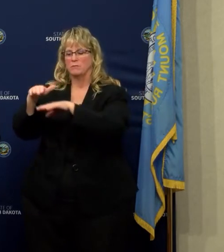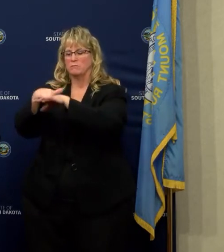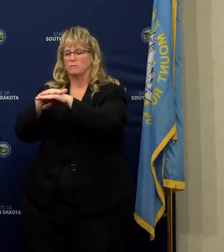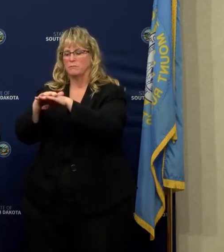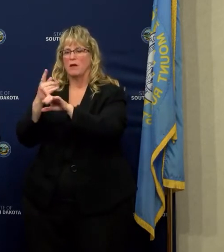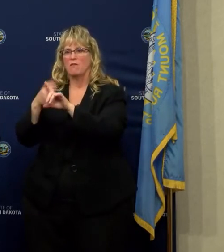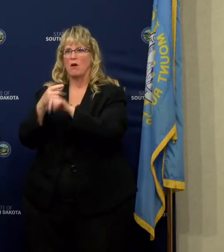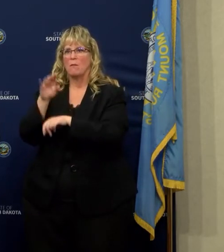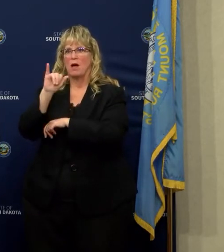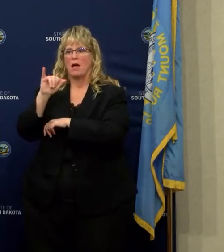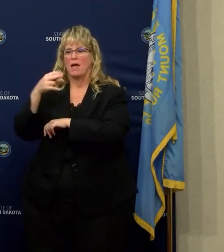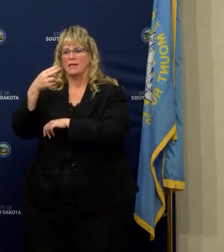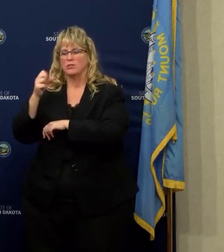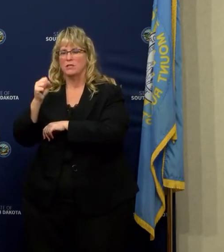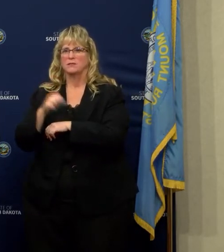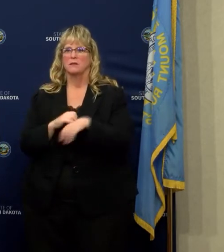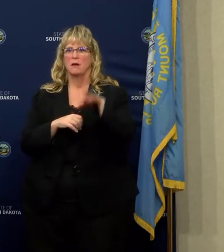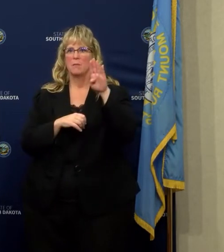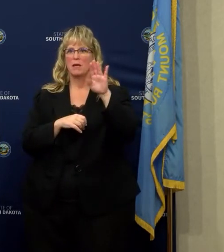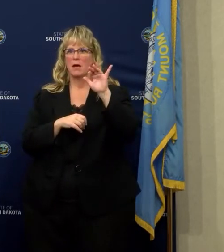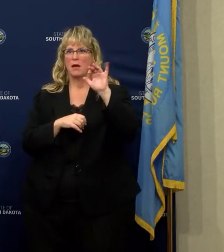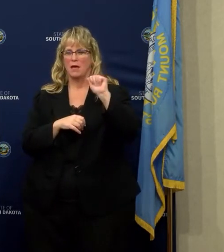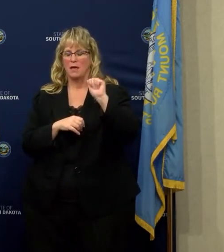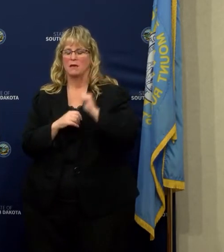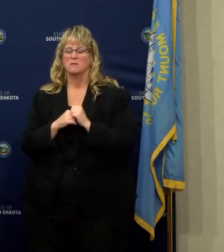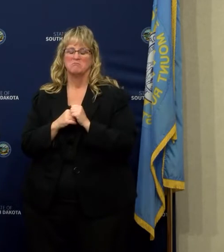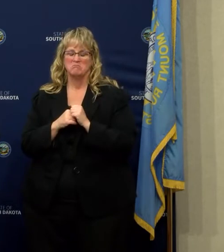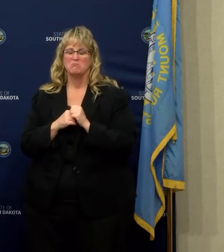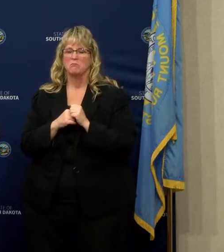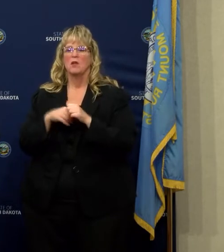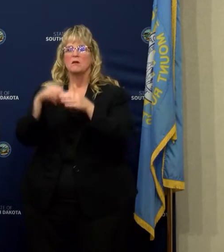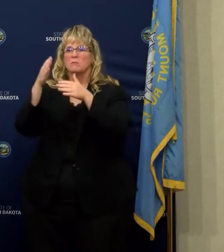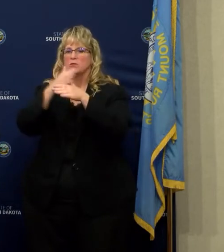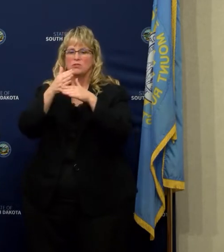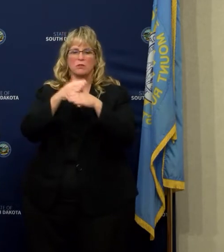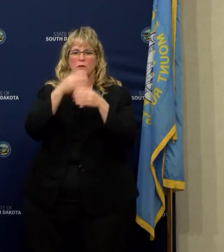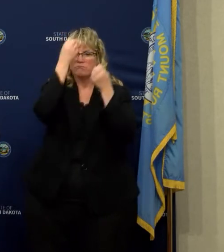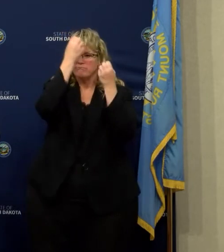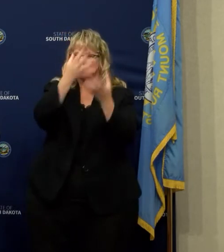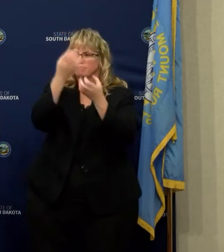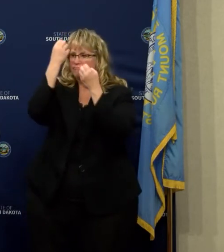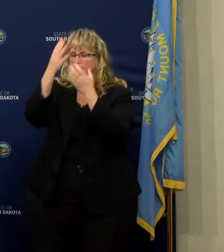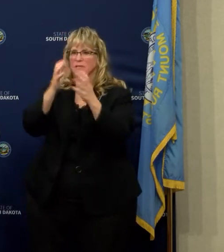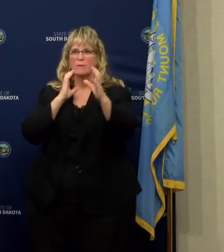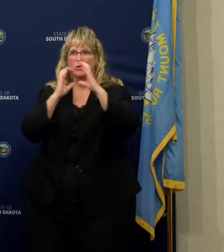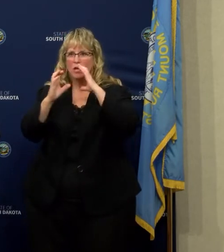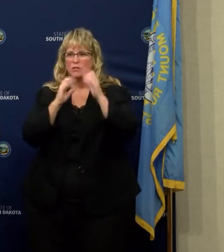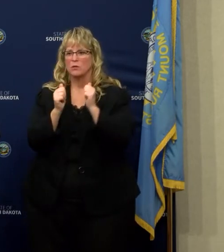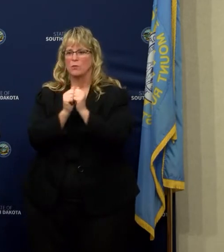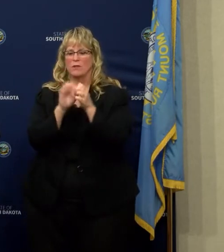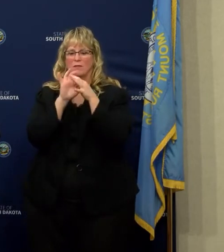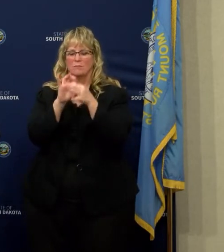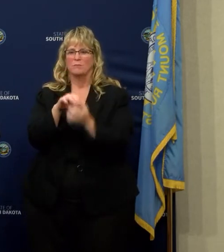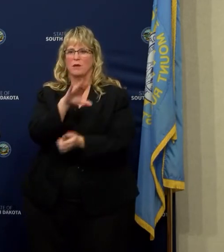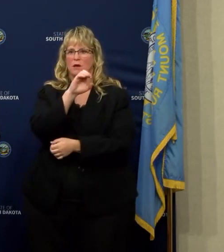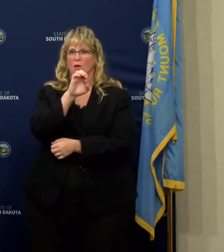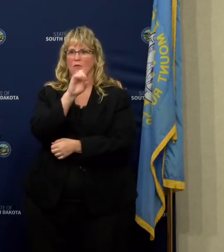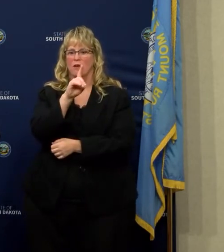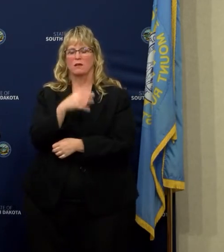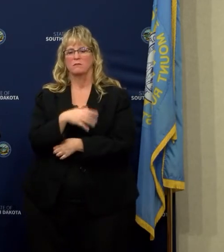from Indian Health Service, BIA Regional. We've been sharing a lot of information on the COVID, any